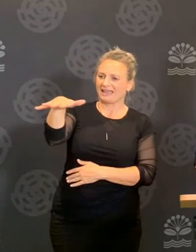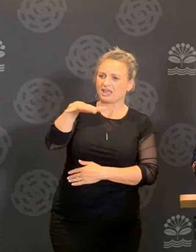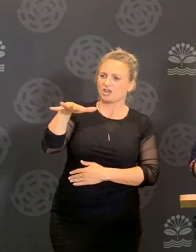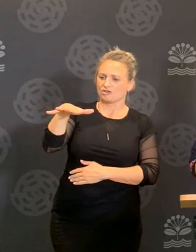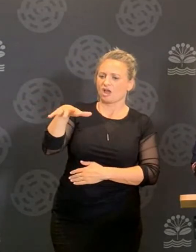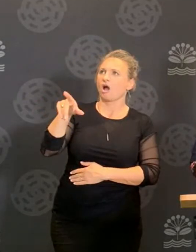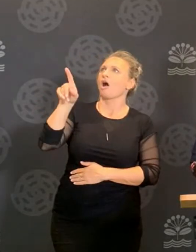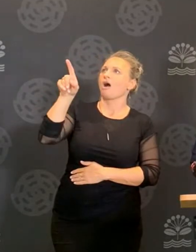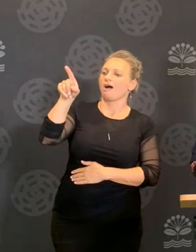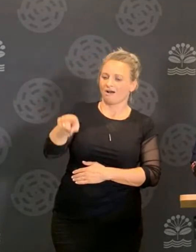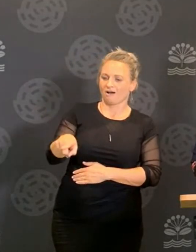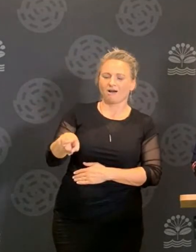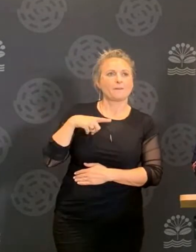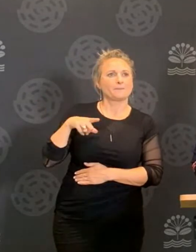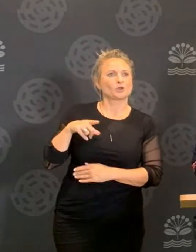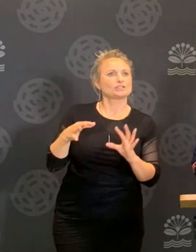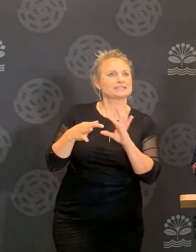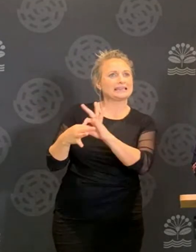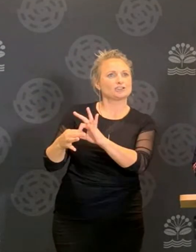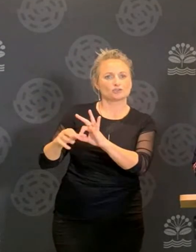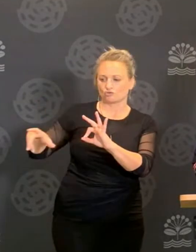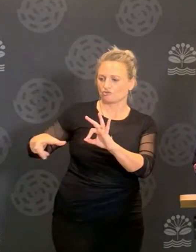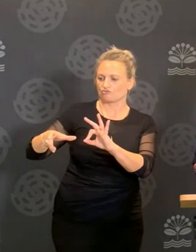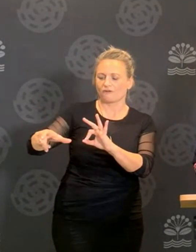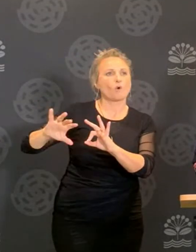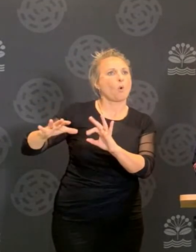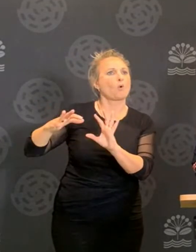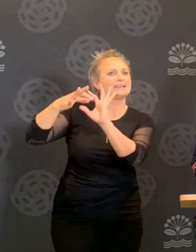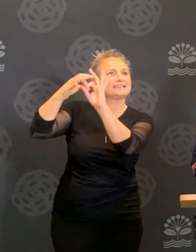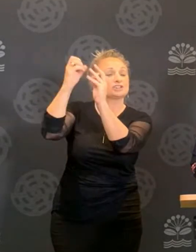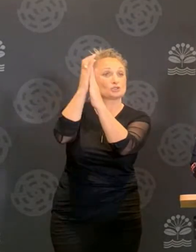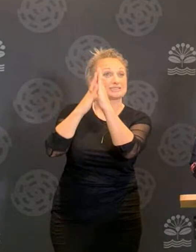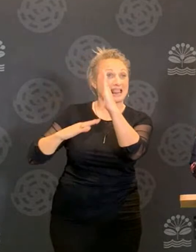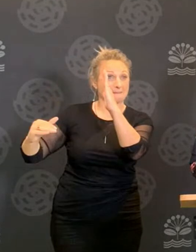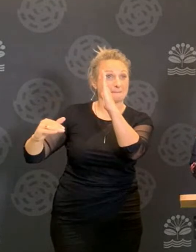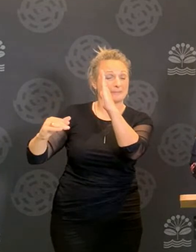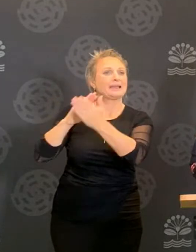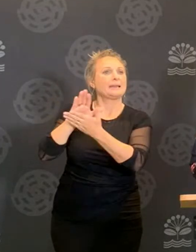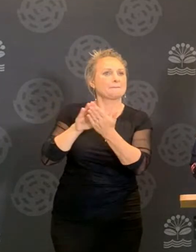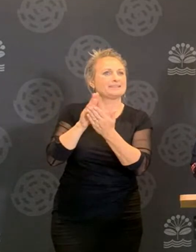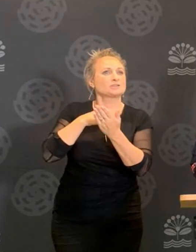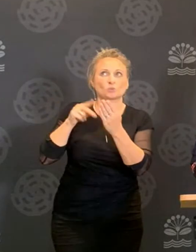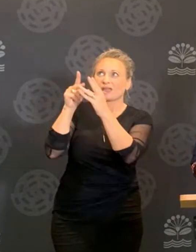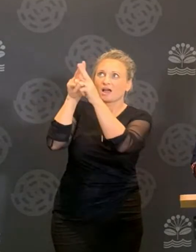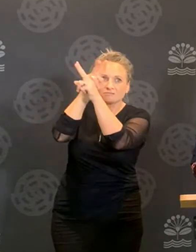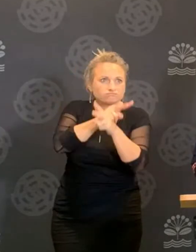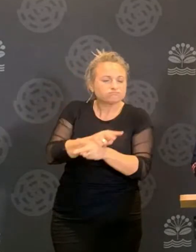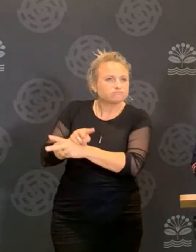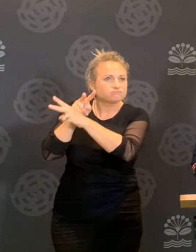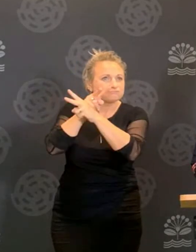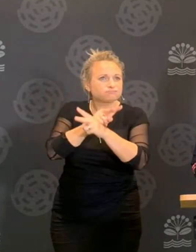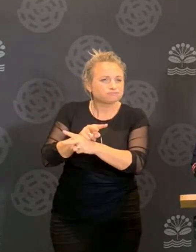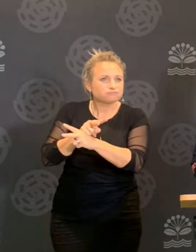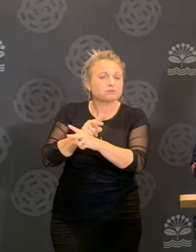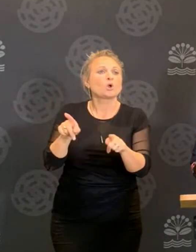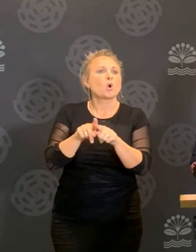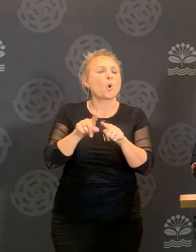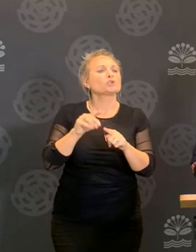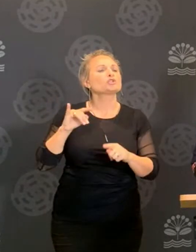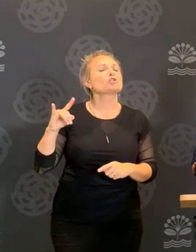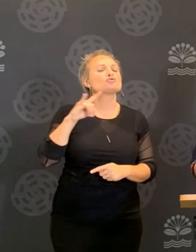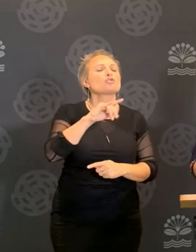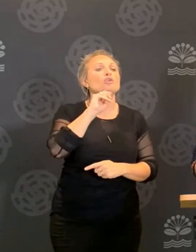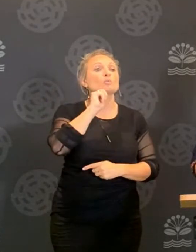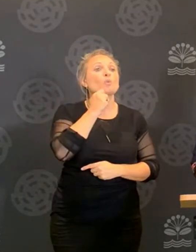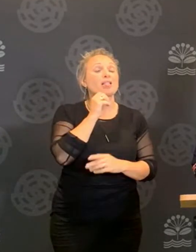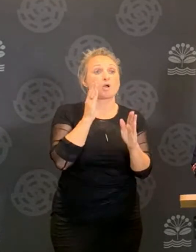area, then it's likely to be part of that surveillance work. It is possible during that work that it will fly over, that those drones will fly over private